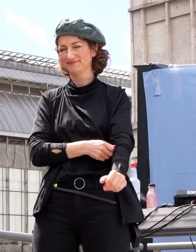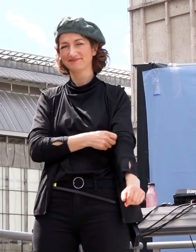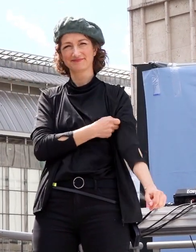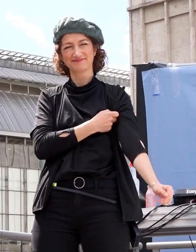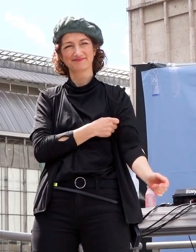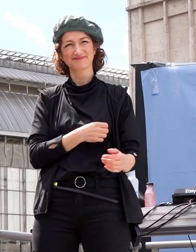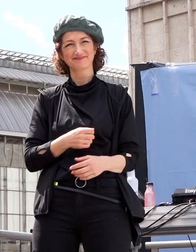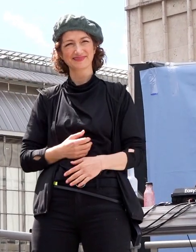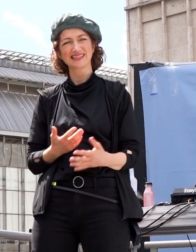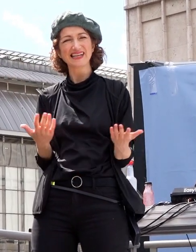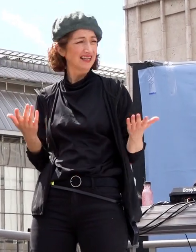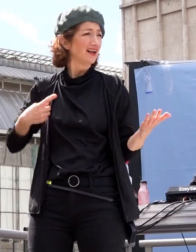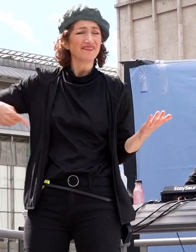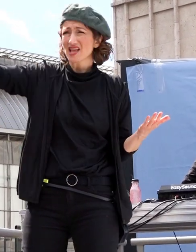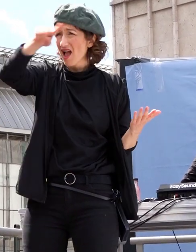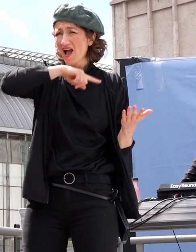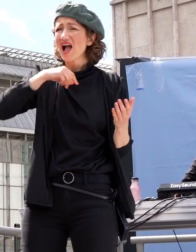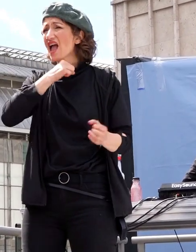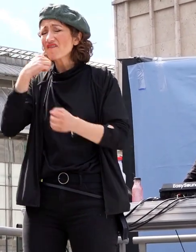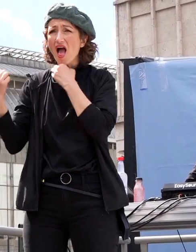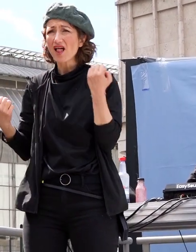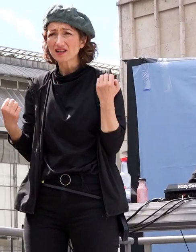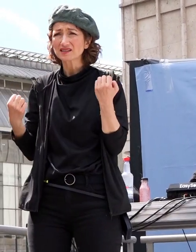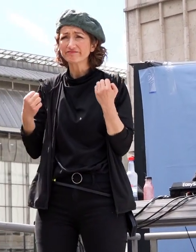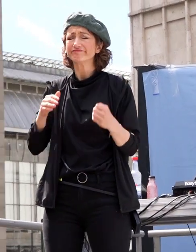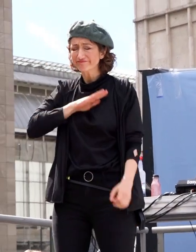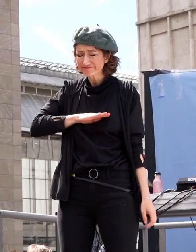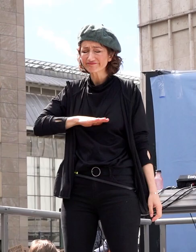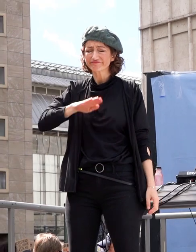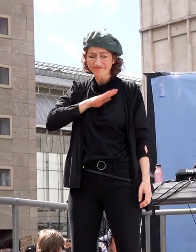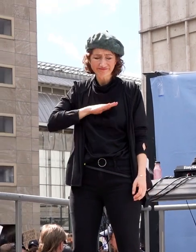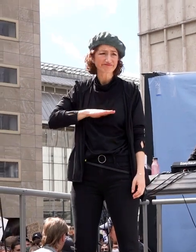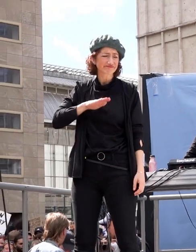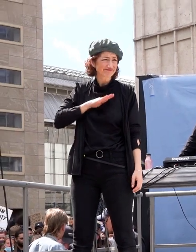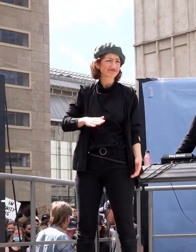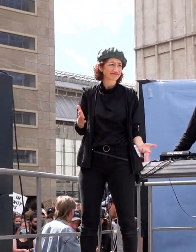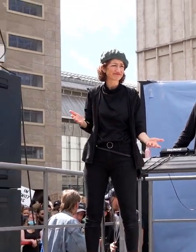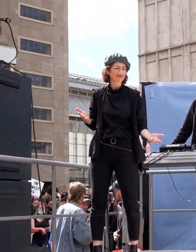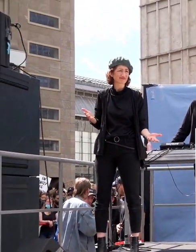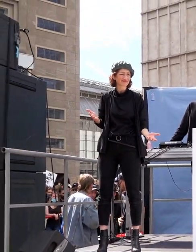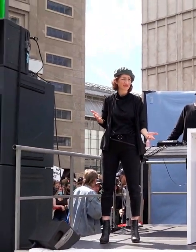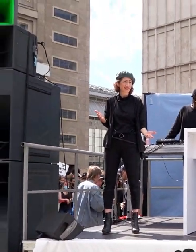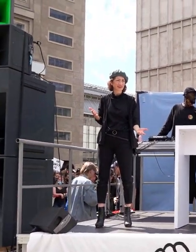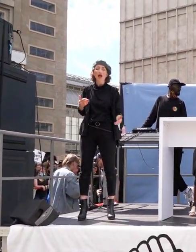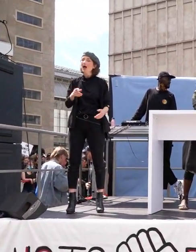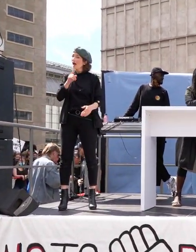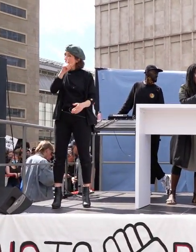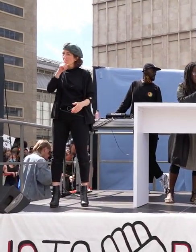We experience violence and we continue to dream.